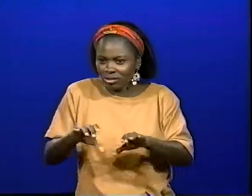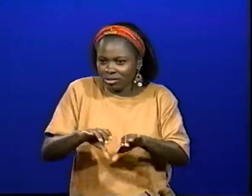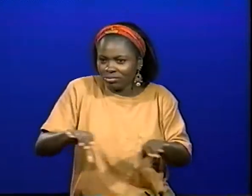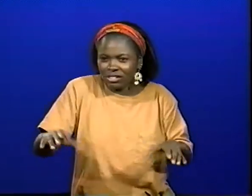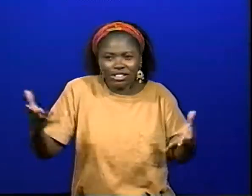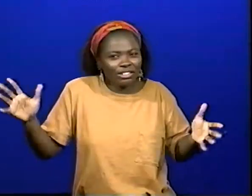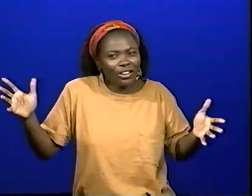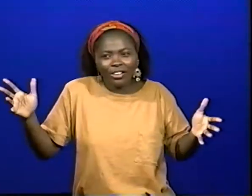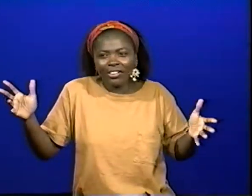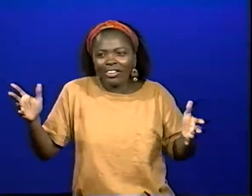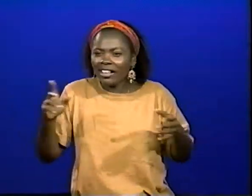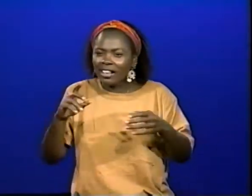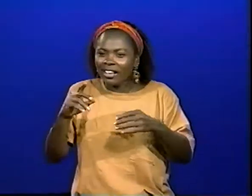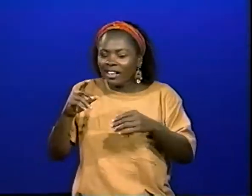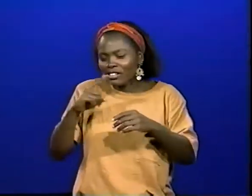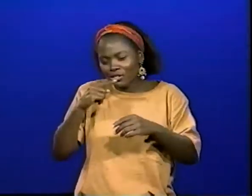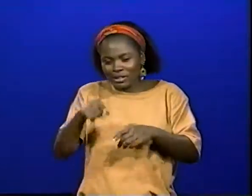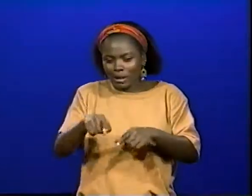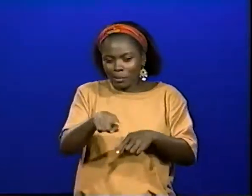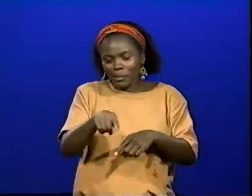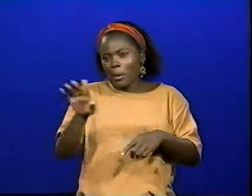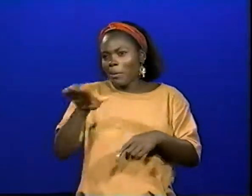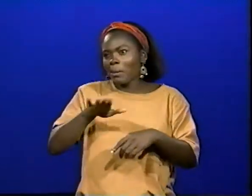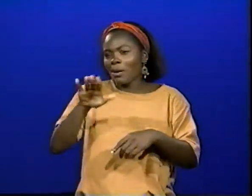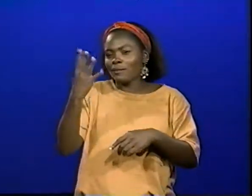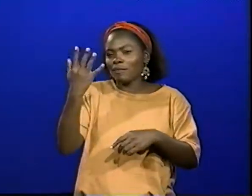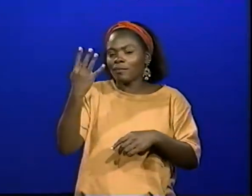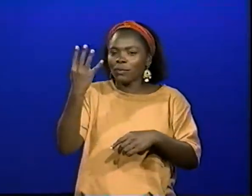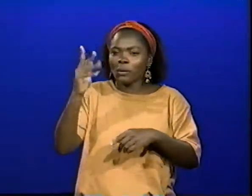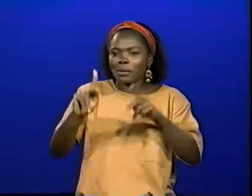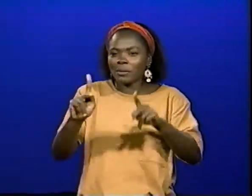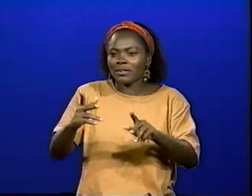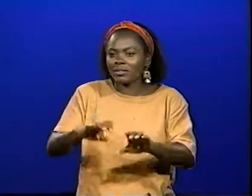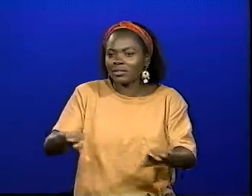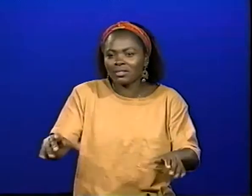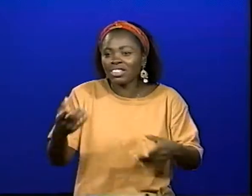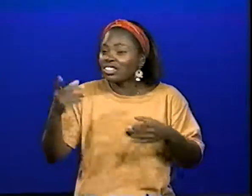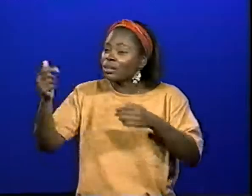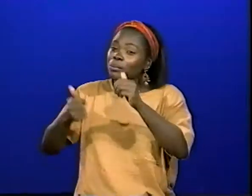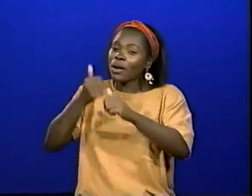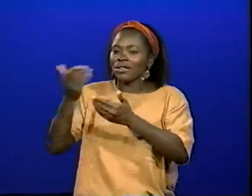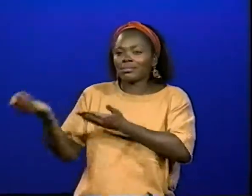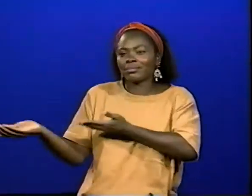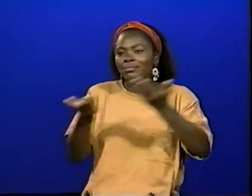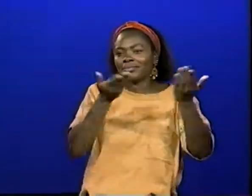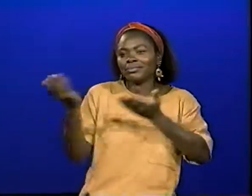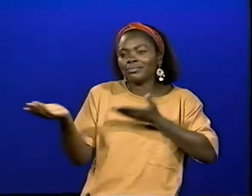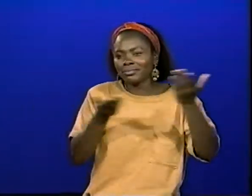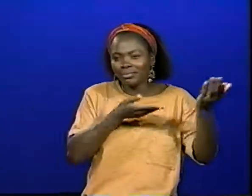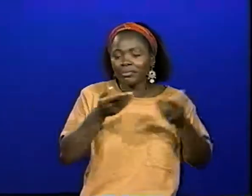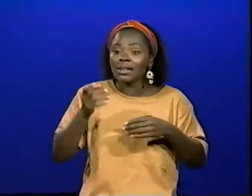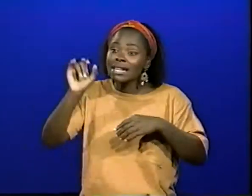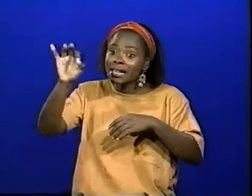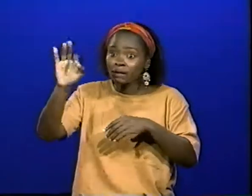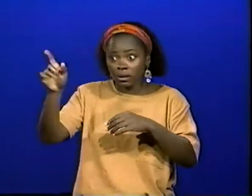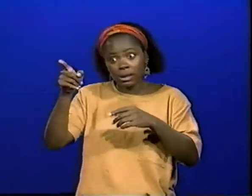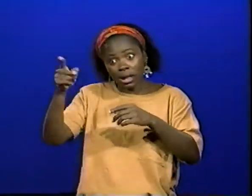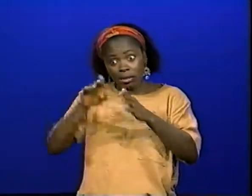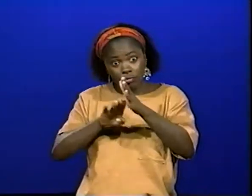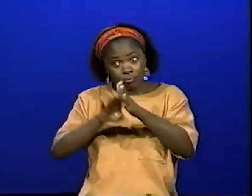and maybe some small tables. You know, that each table seats about 4 people, and most of the time people come and get food to